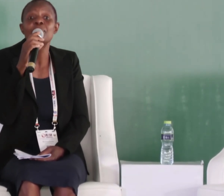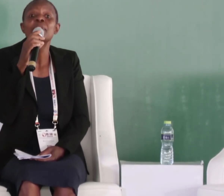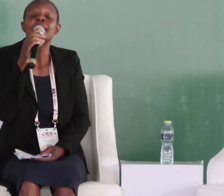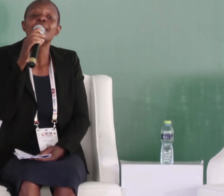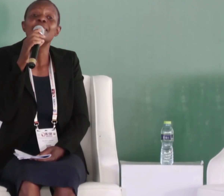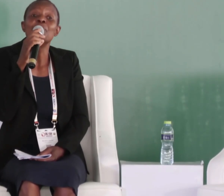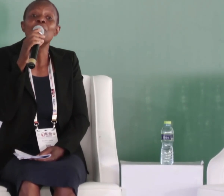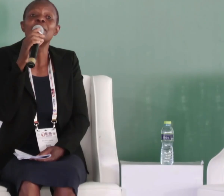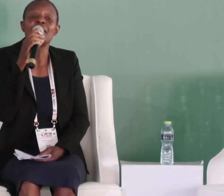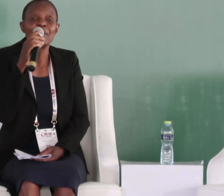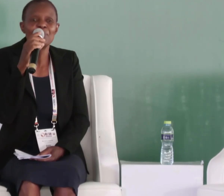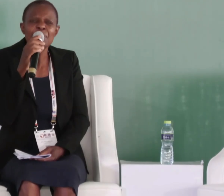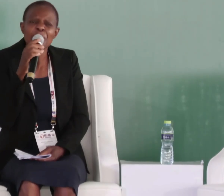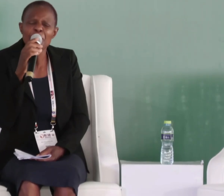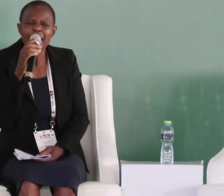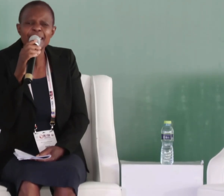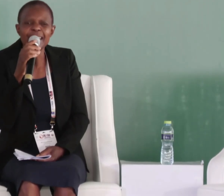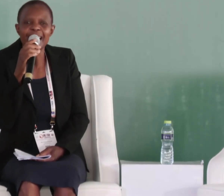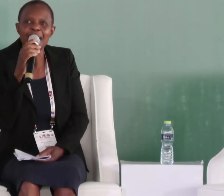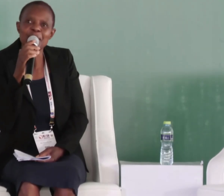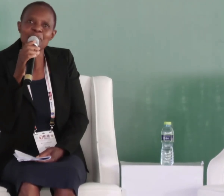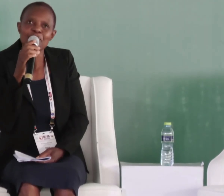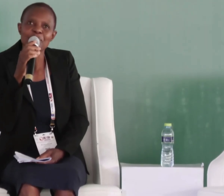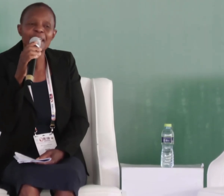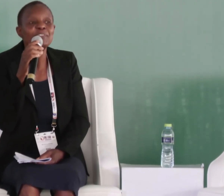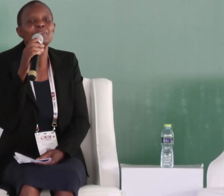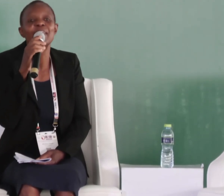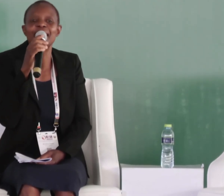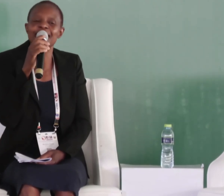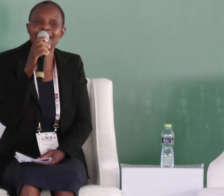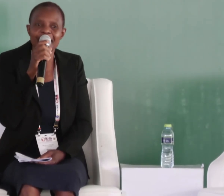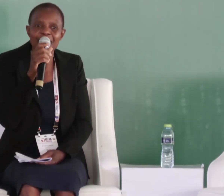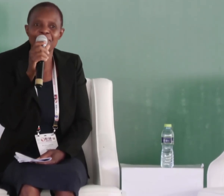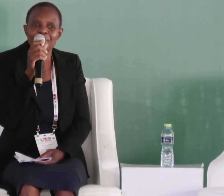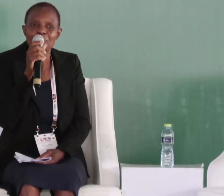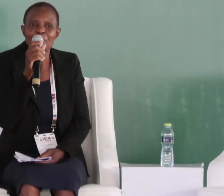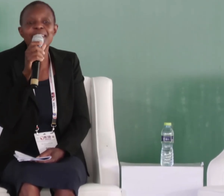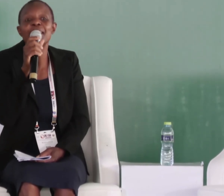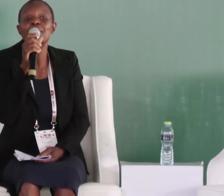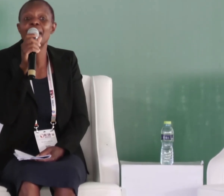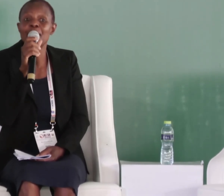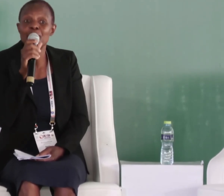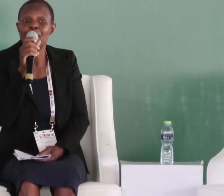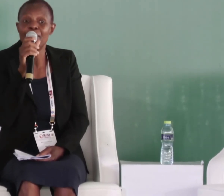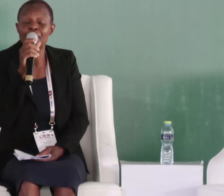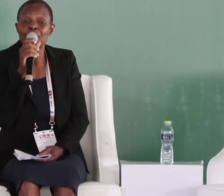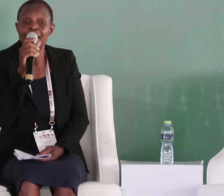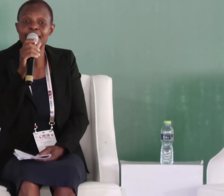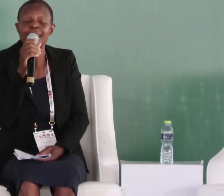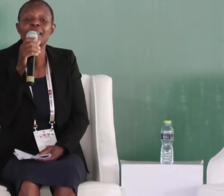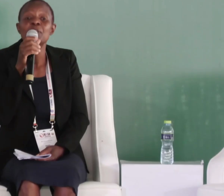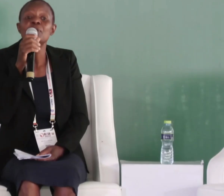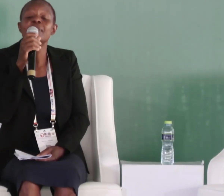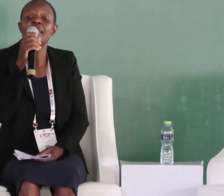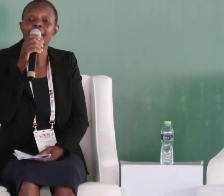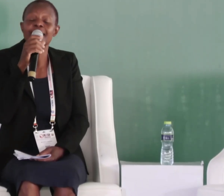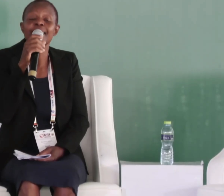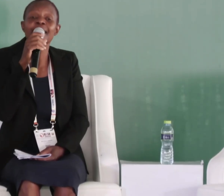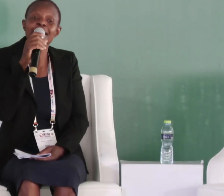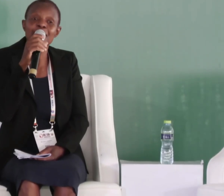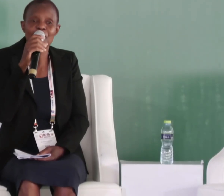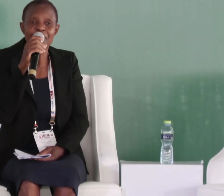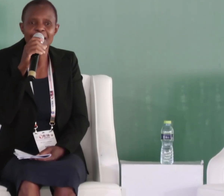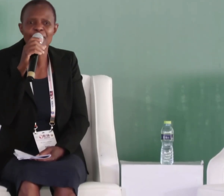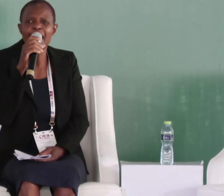they were not so much into the incentive. What they were happy about was that